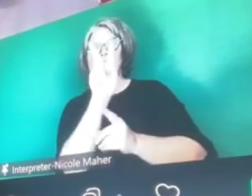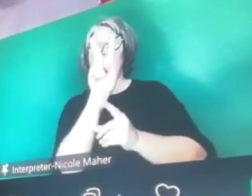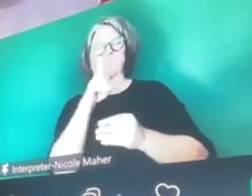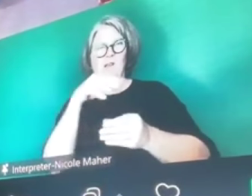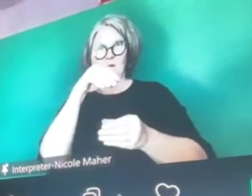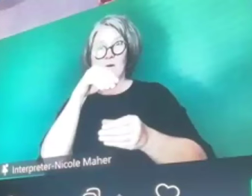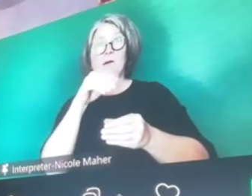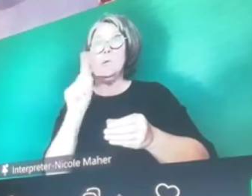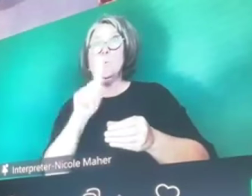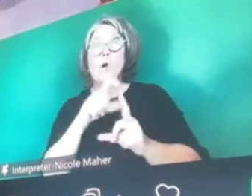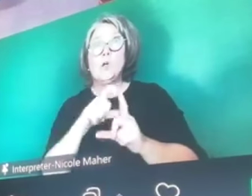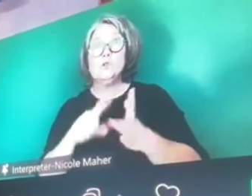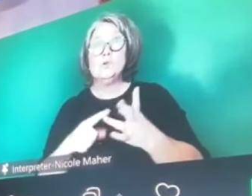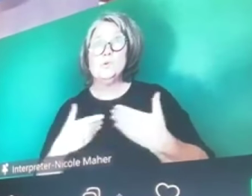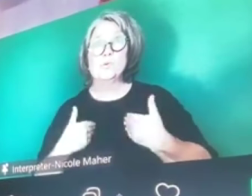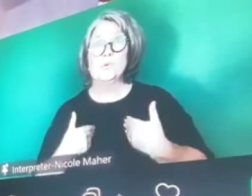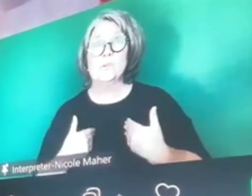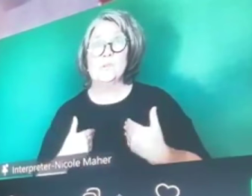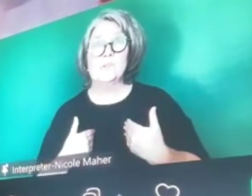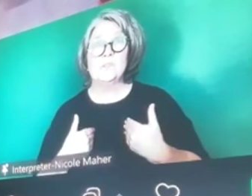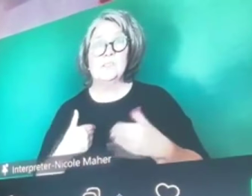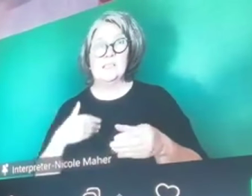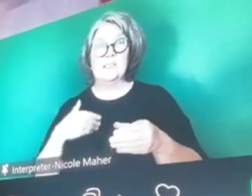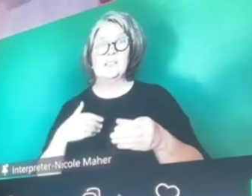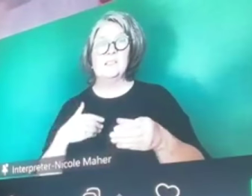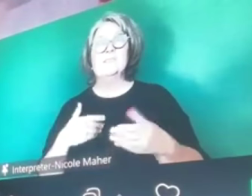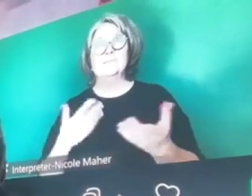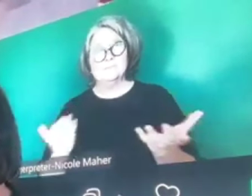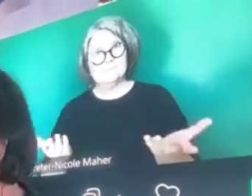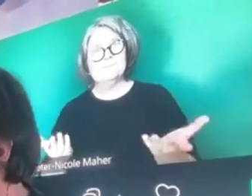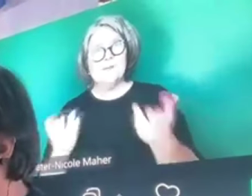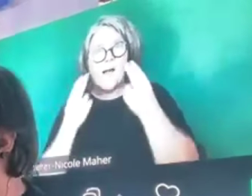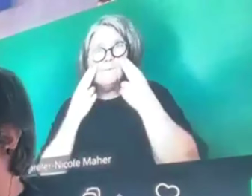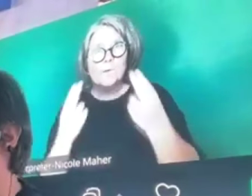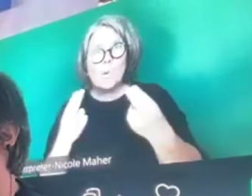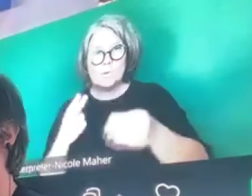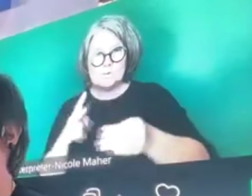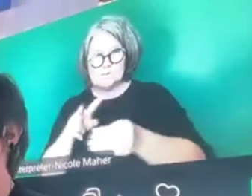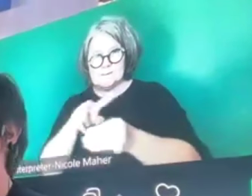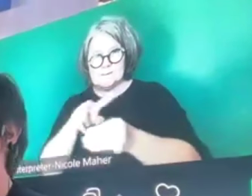a guess. Put those 2 pieces of parallel tape around. All right.